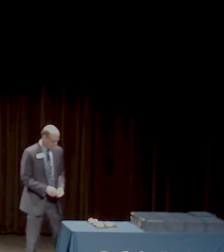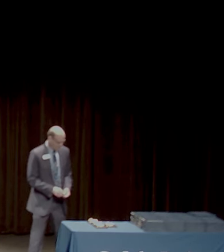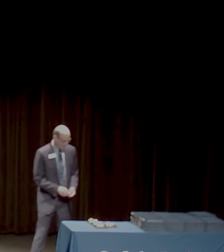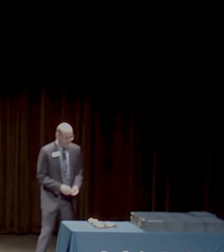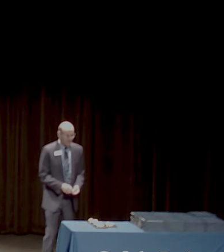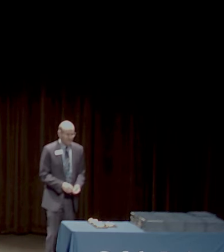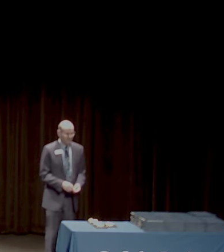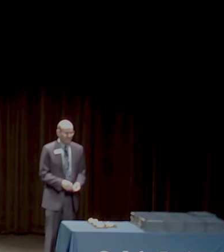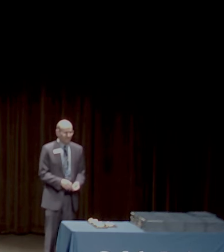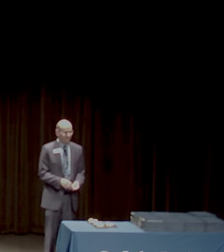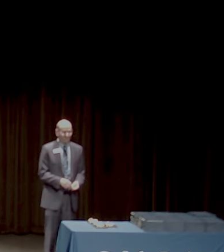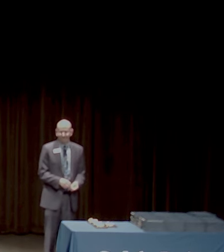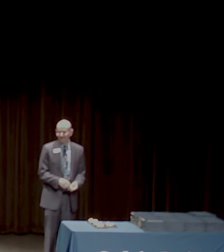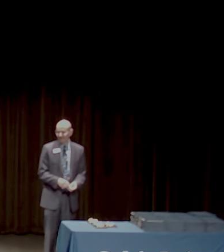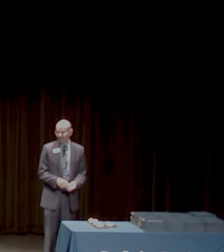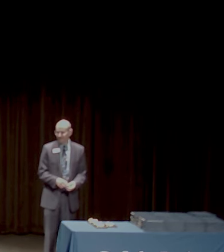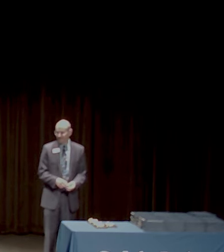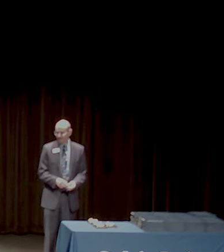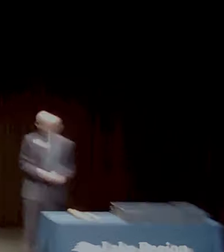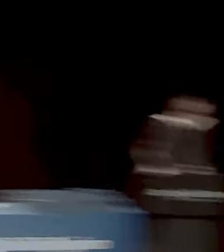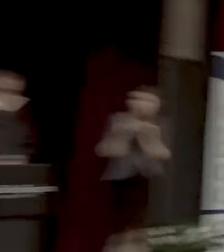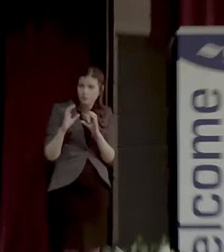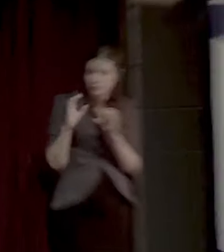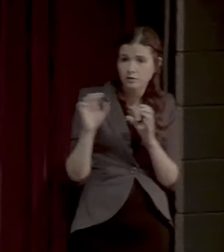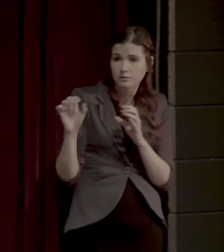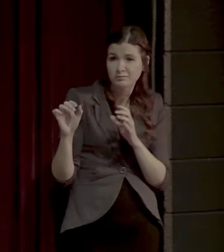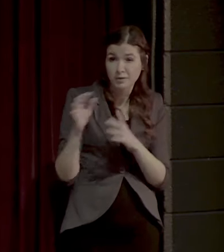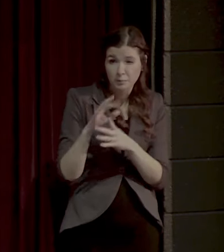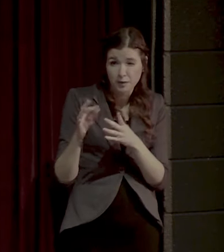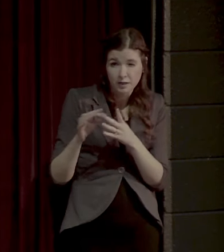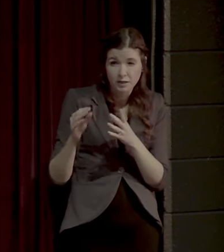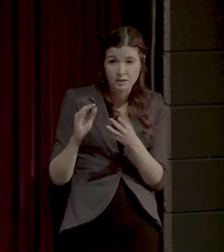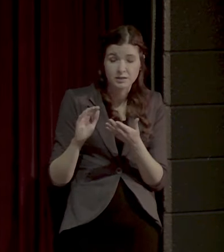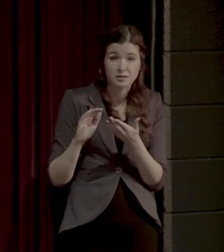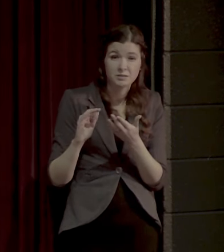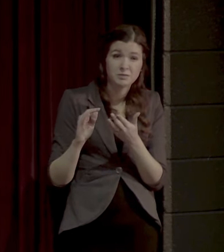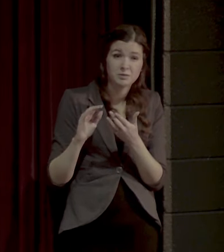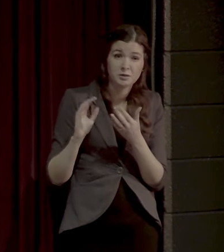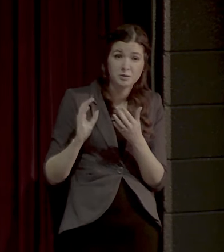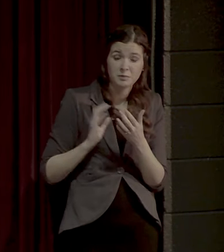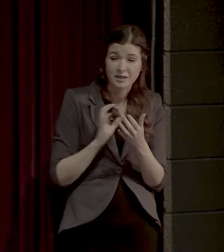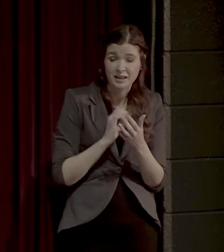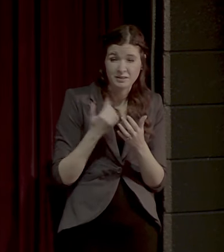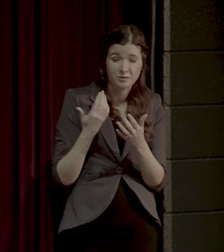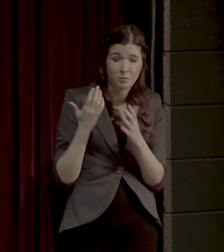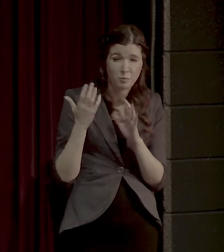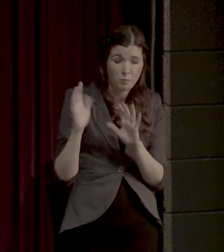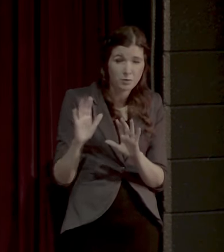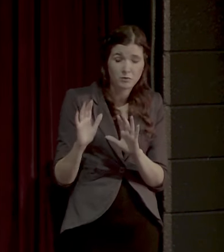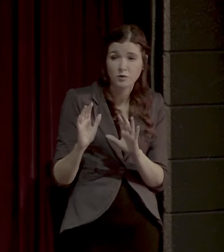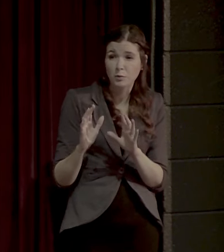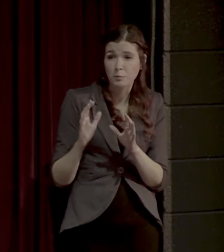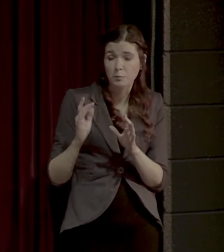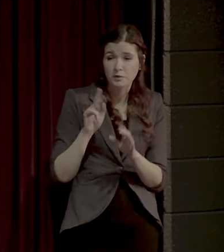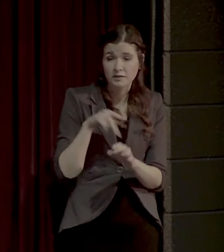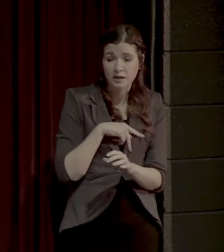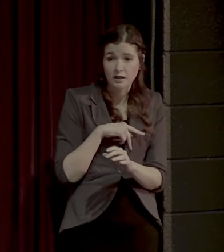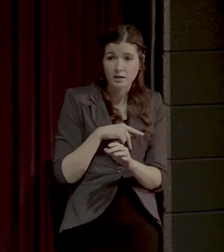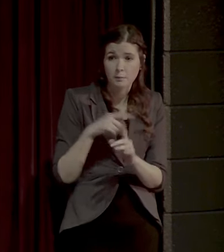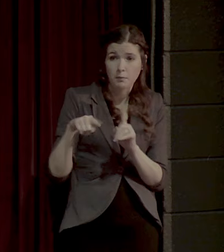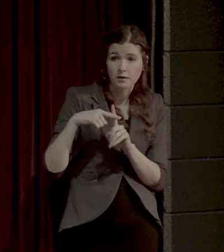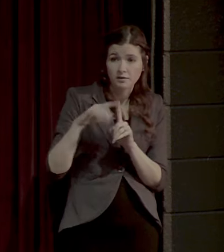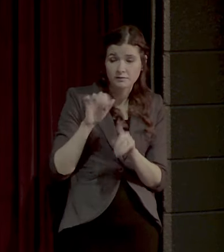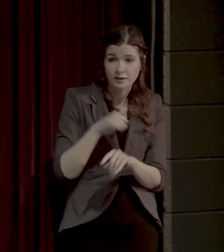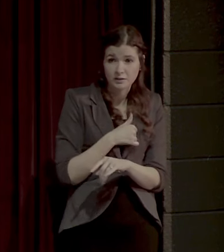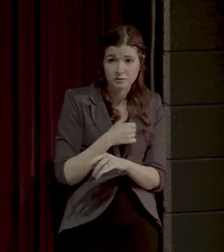campus. His instructors communicated to the selection committee that he has a great personality, positive attitude, and a work ethic that will take